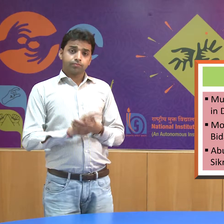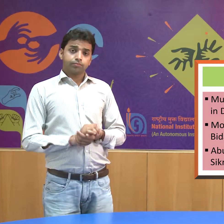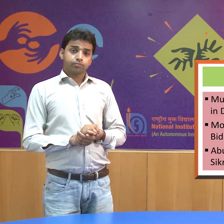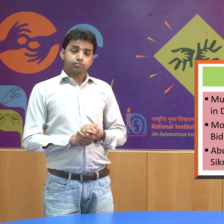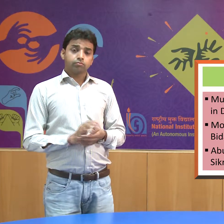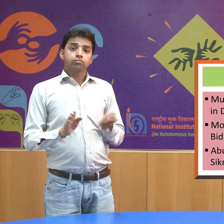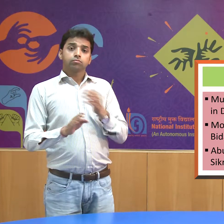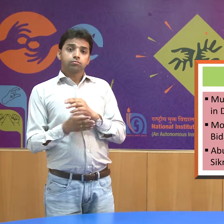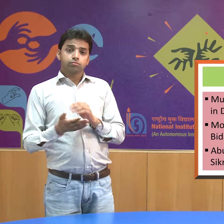Nasiri,